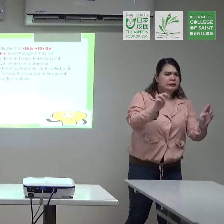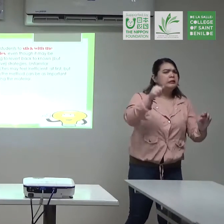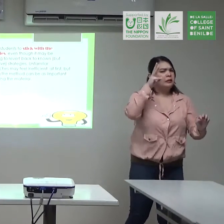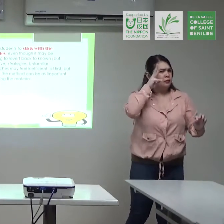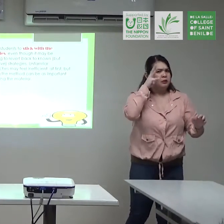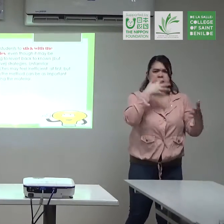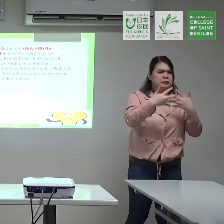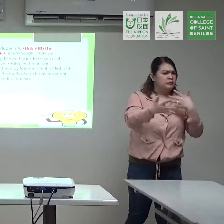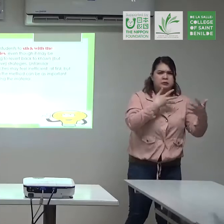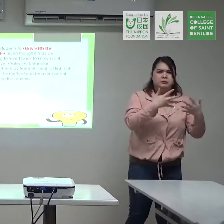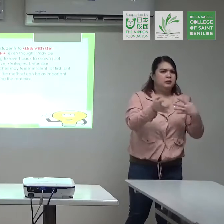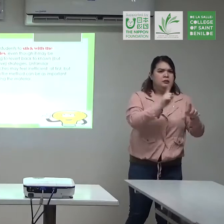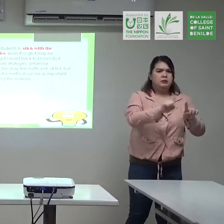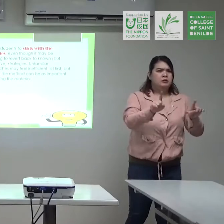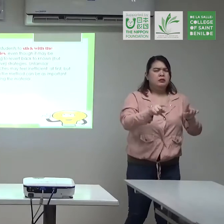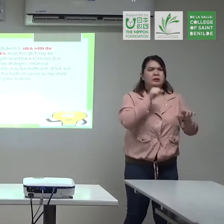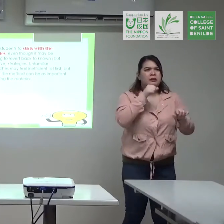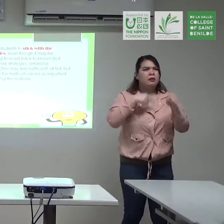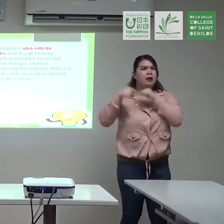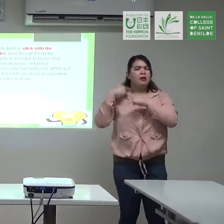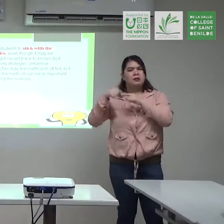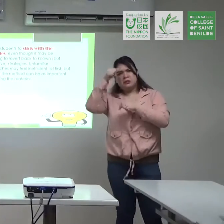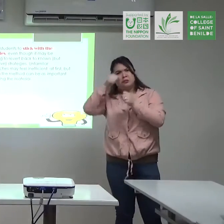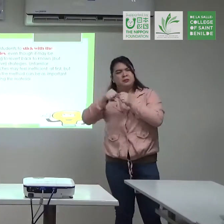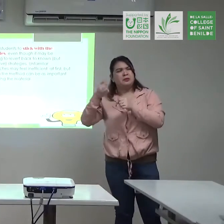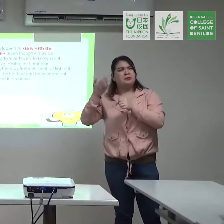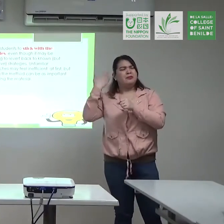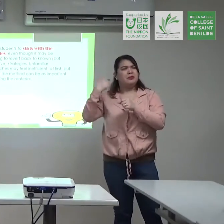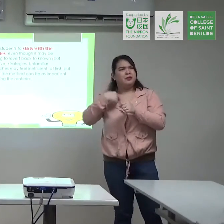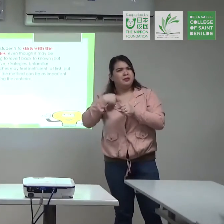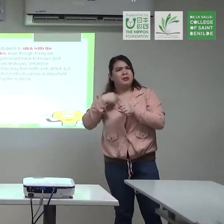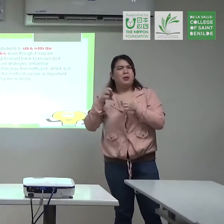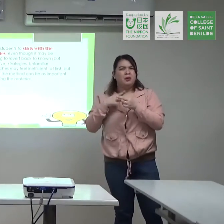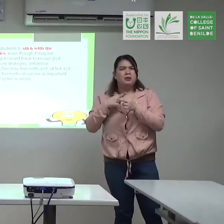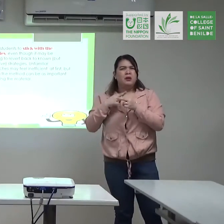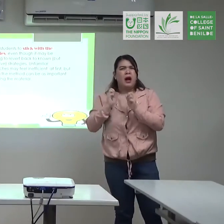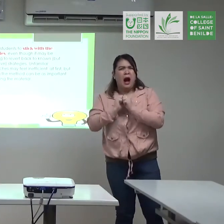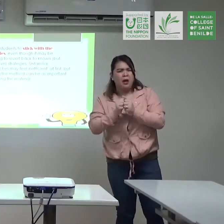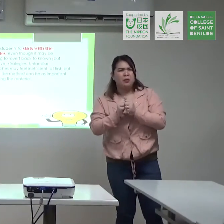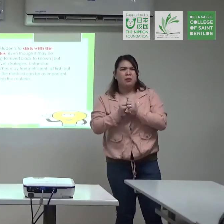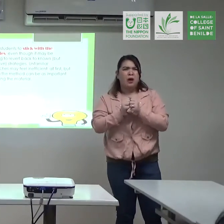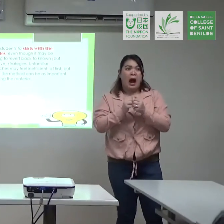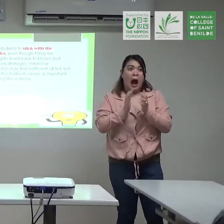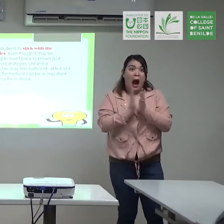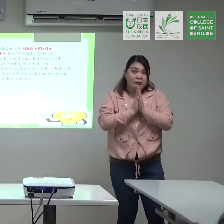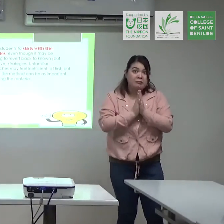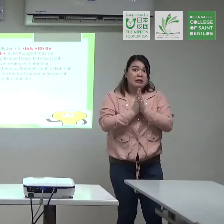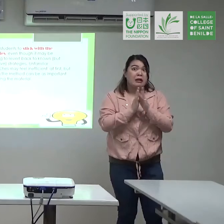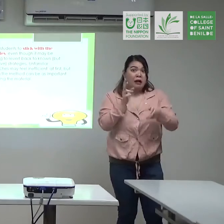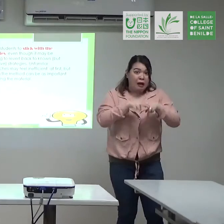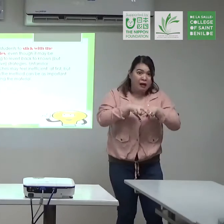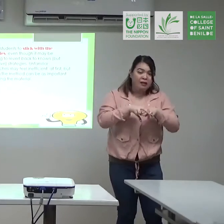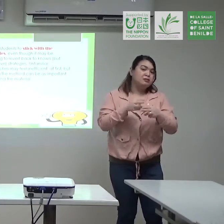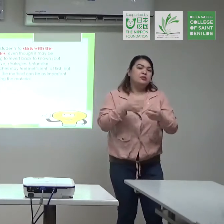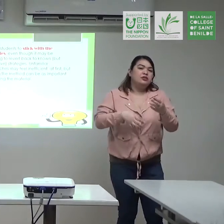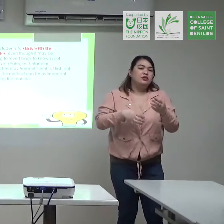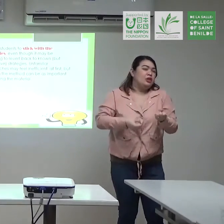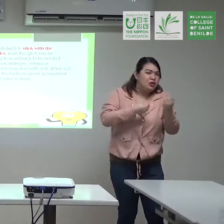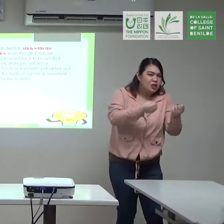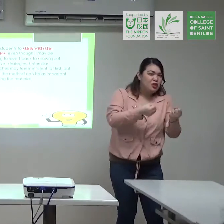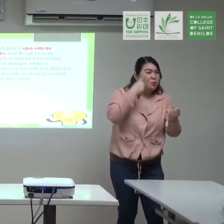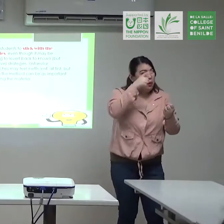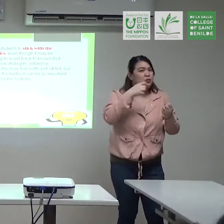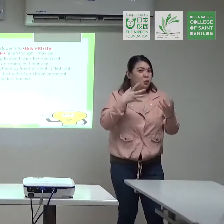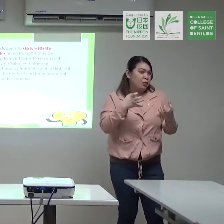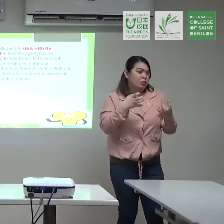there's no need of going back and forth, accommodating other suggestions simply because you want to